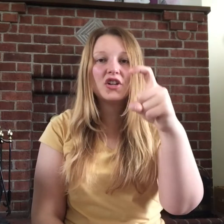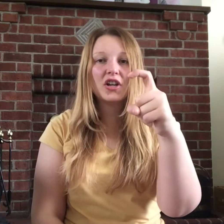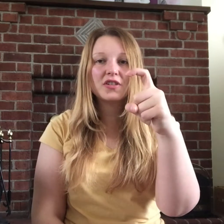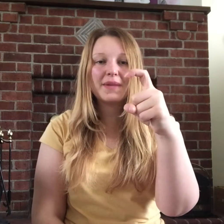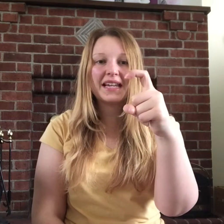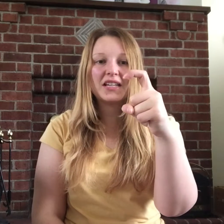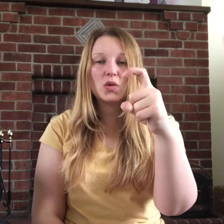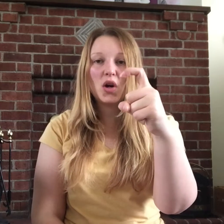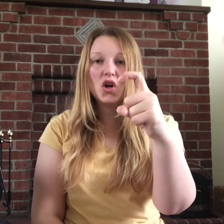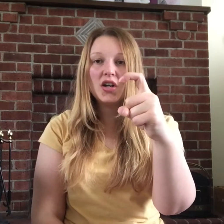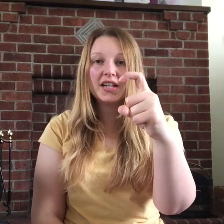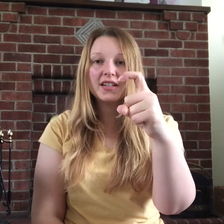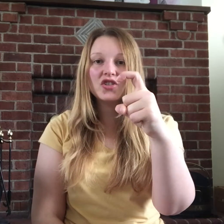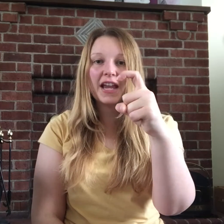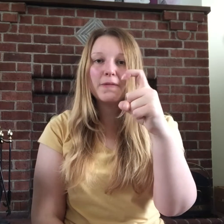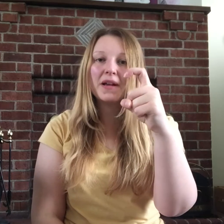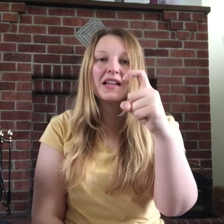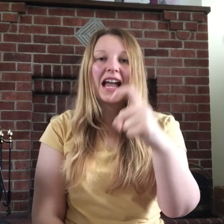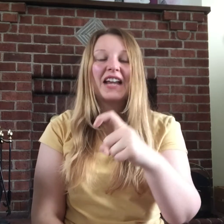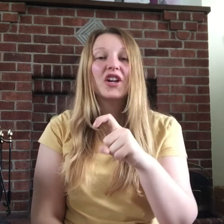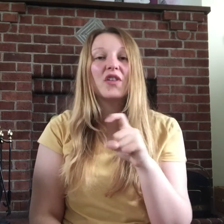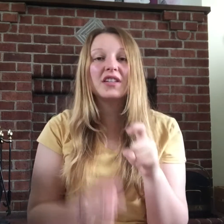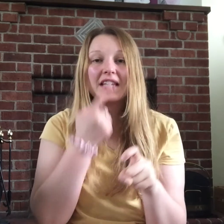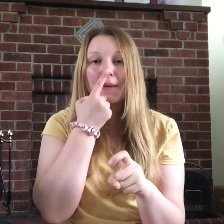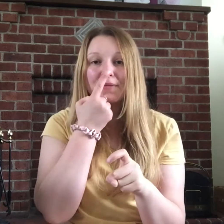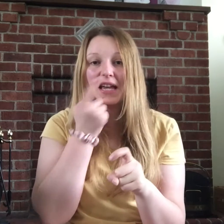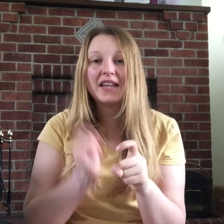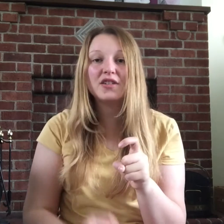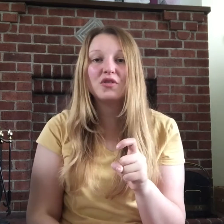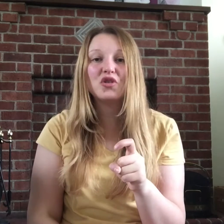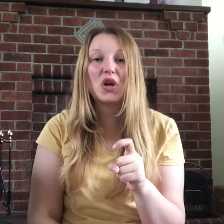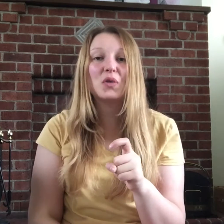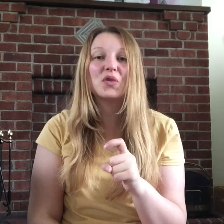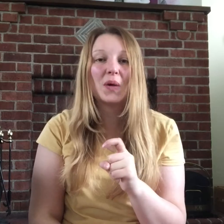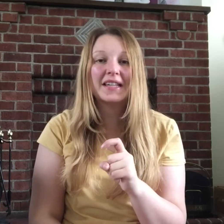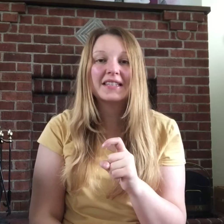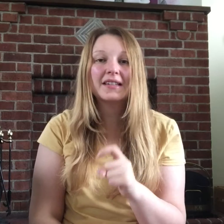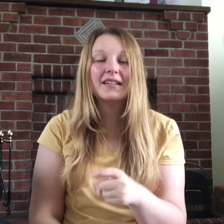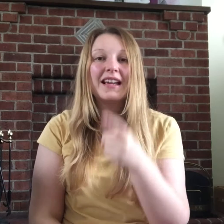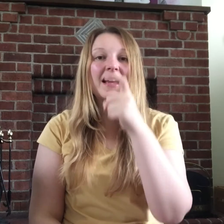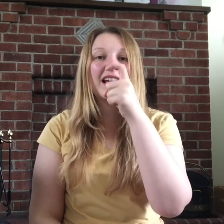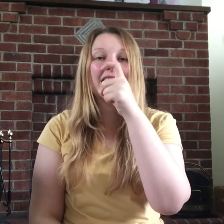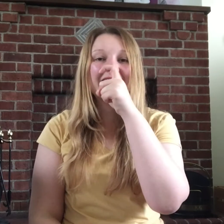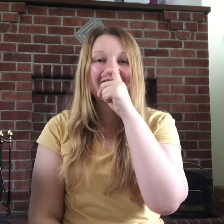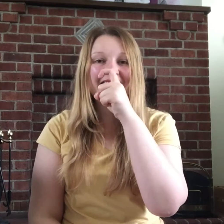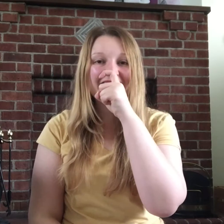going to make into a hook shape, and you're going to tap the end of your nose twice. Sister.